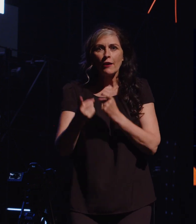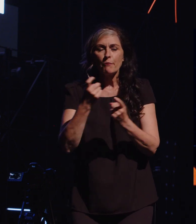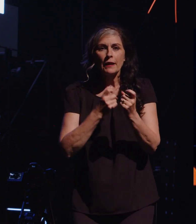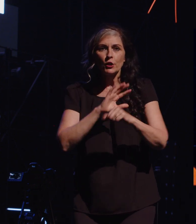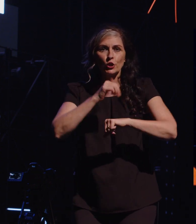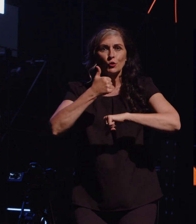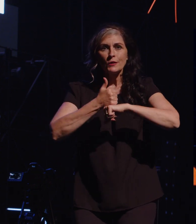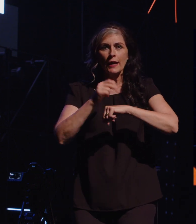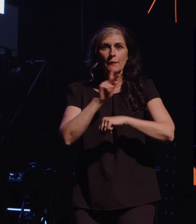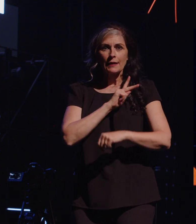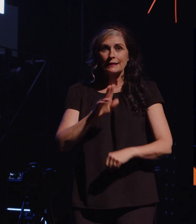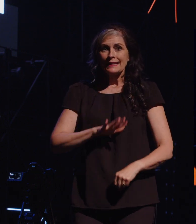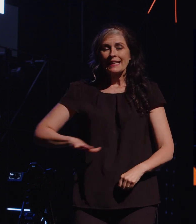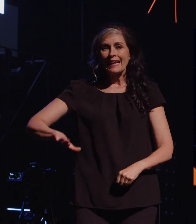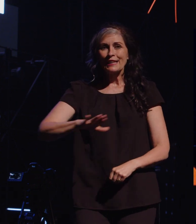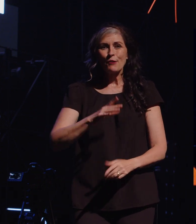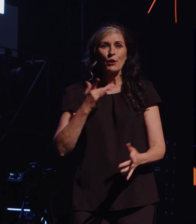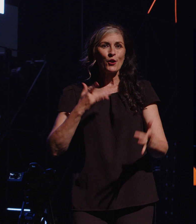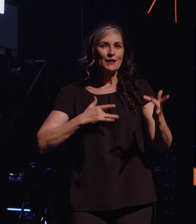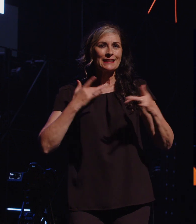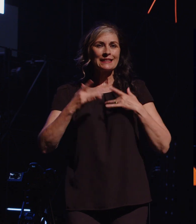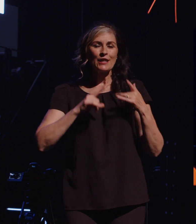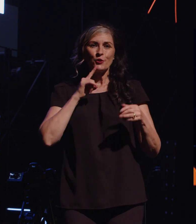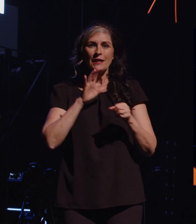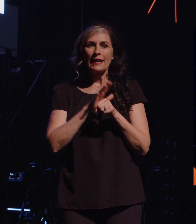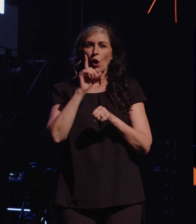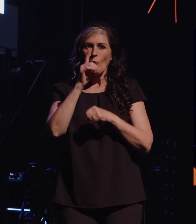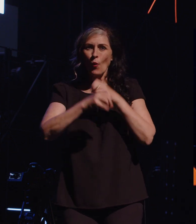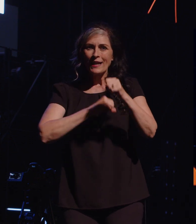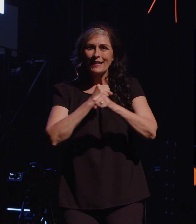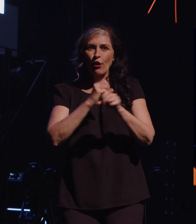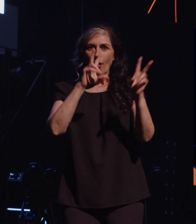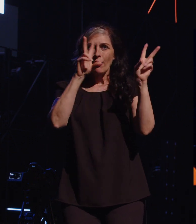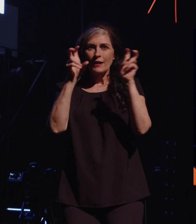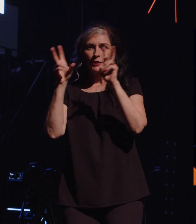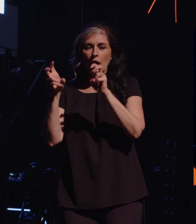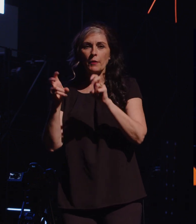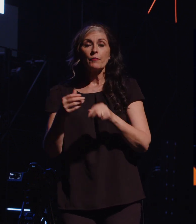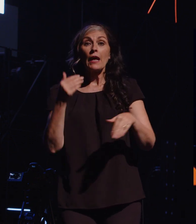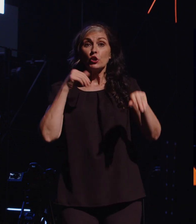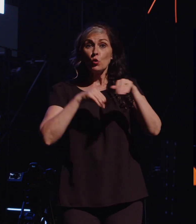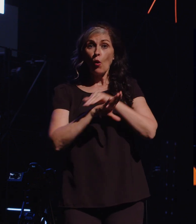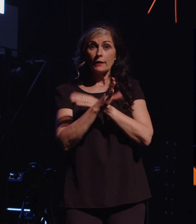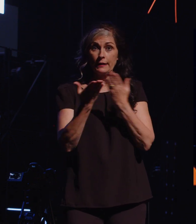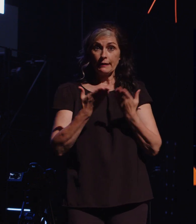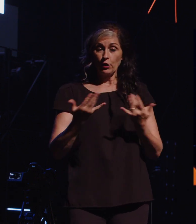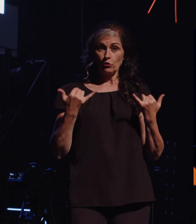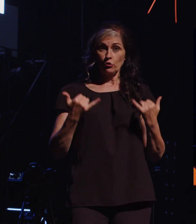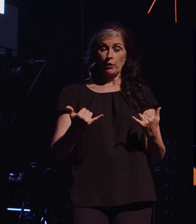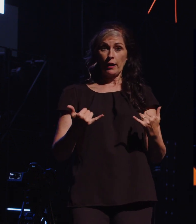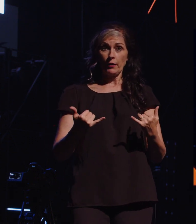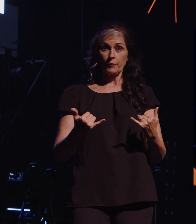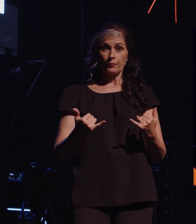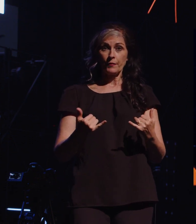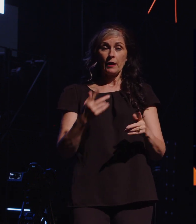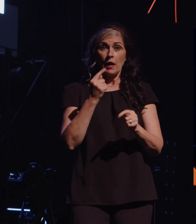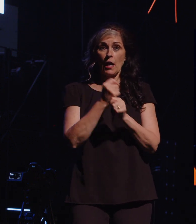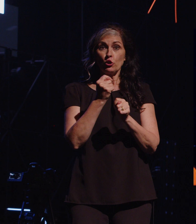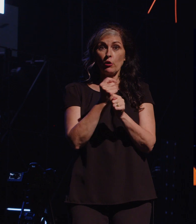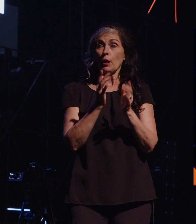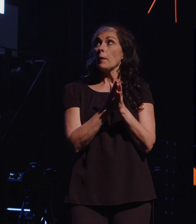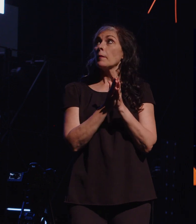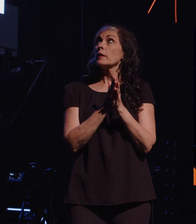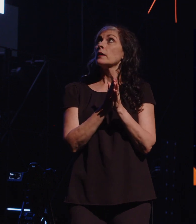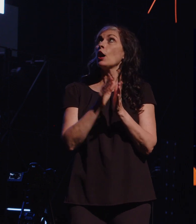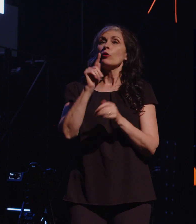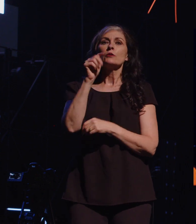kingdom. We're excited to dedicate a whole year to this topic. As you walked in today, you were given a Trek booklet. This